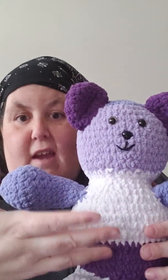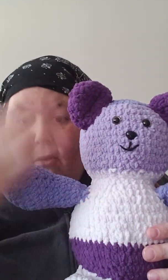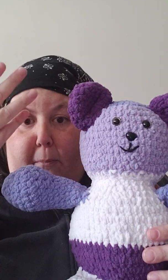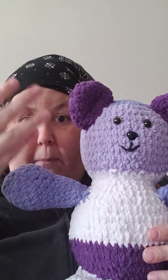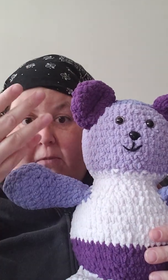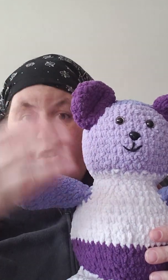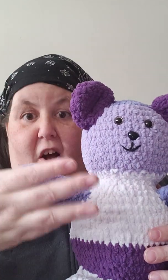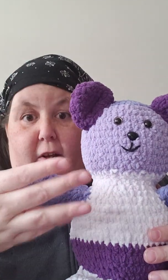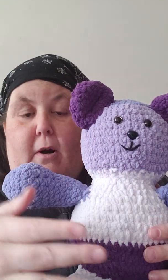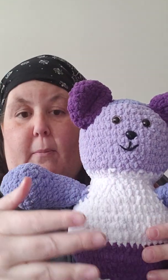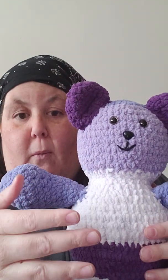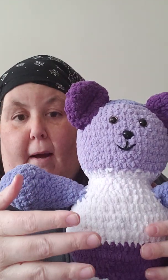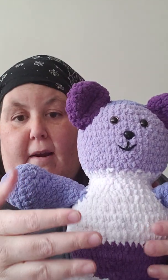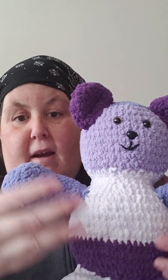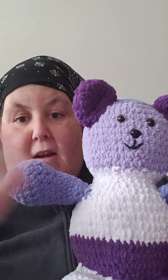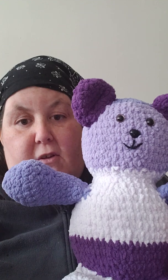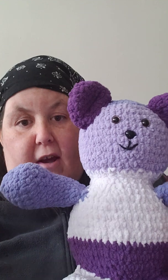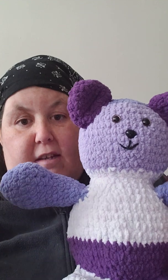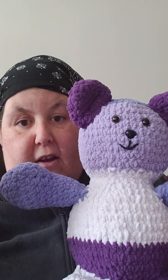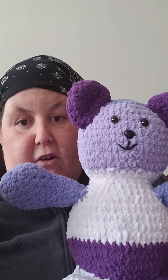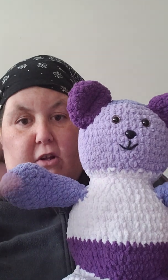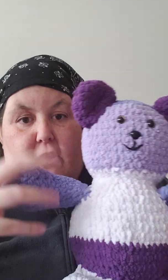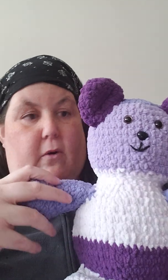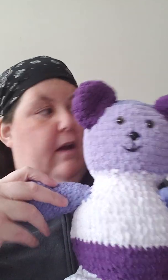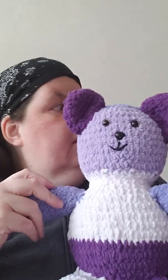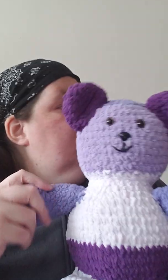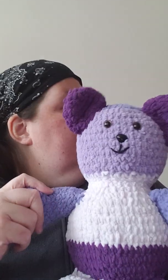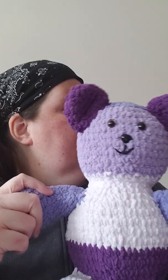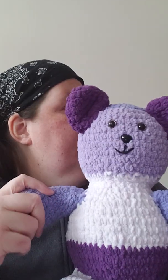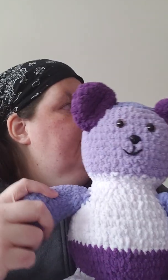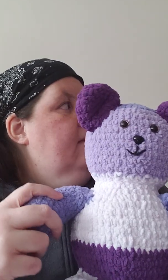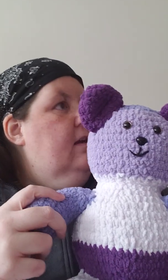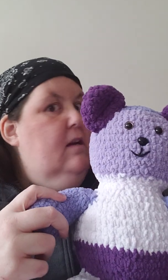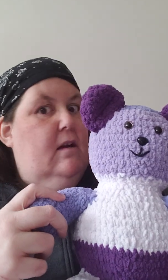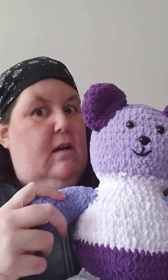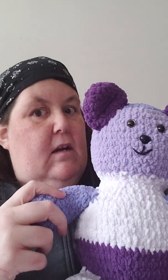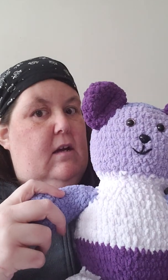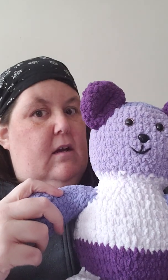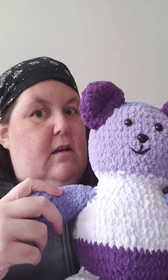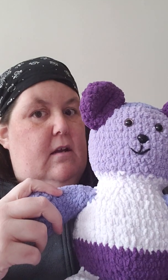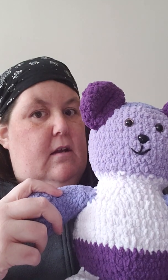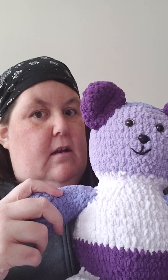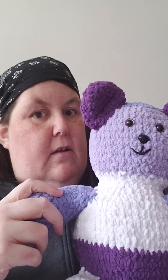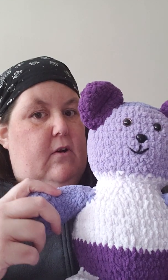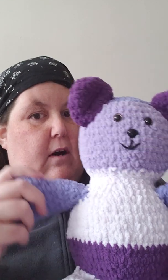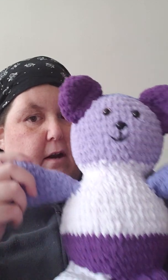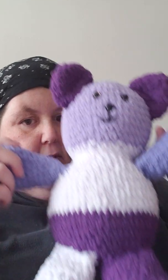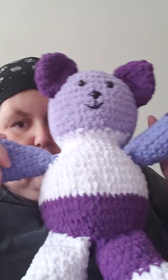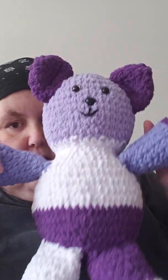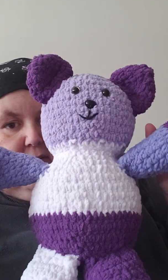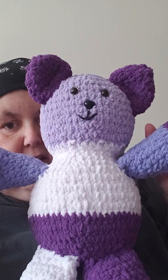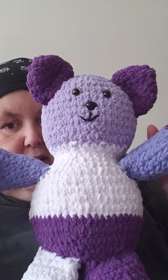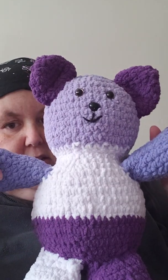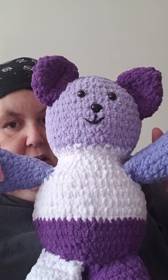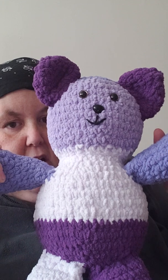other solid purple one. So that's another clue. I think I might make either another one of these, or